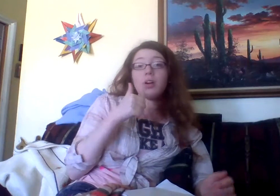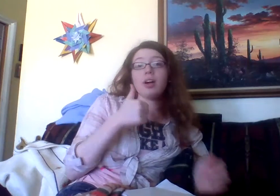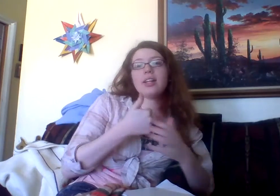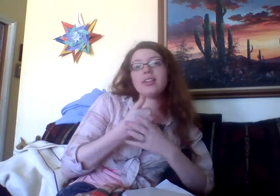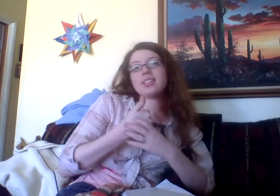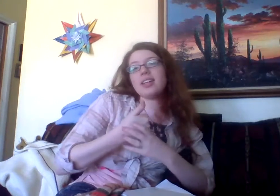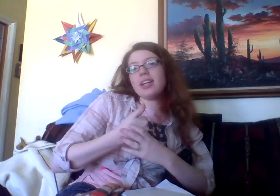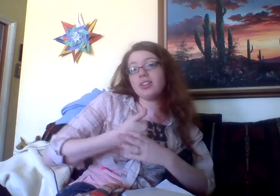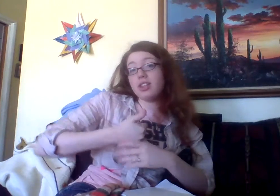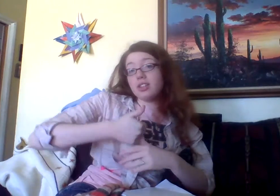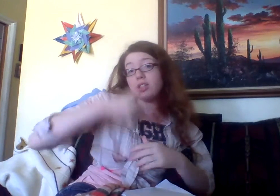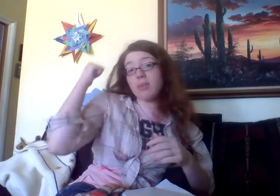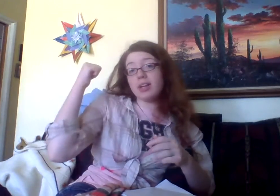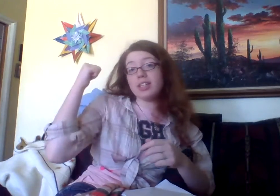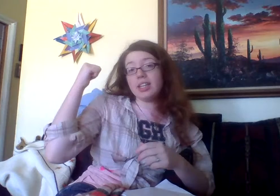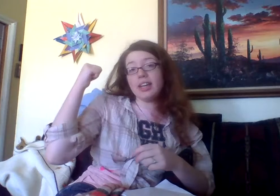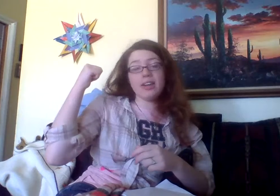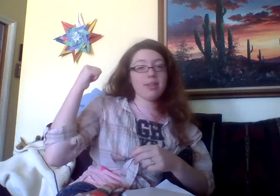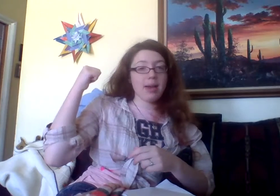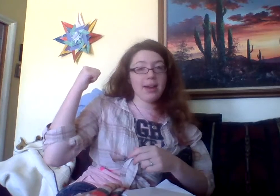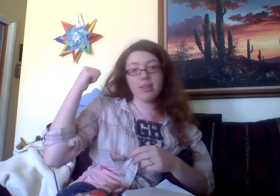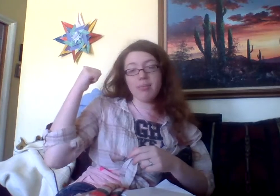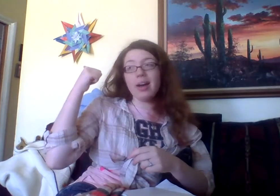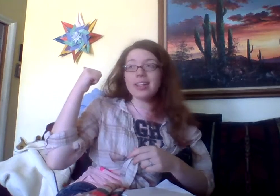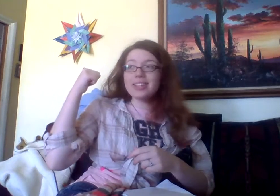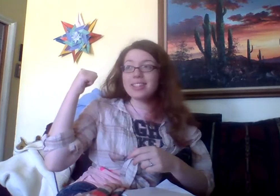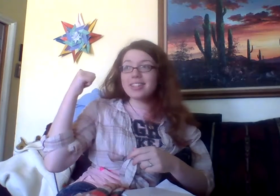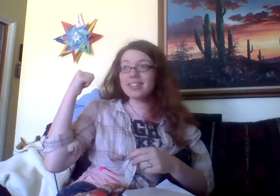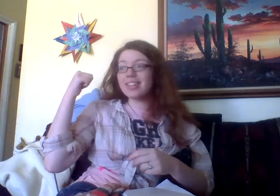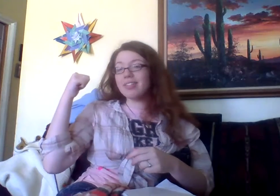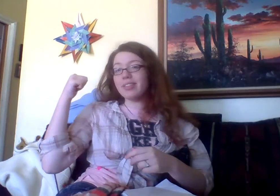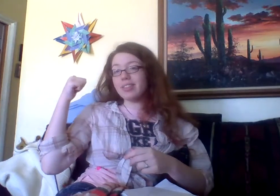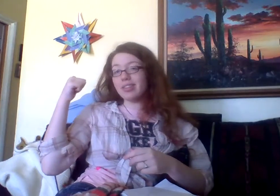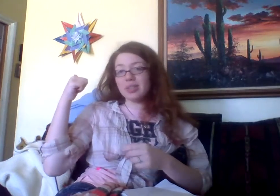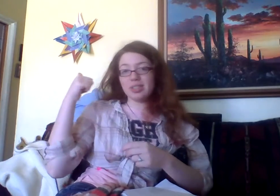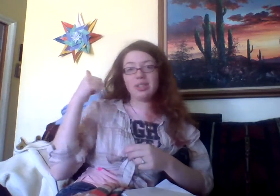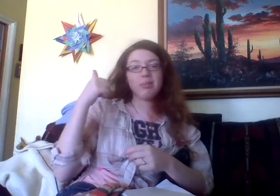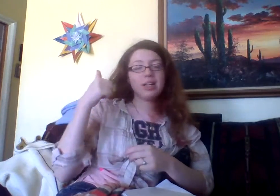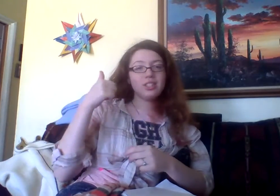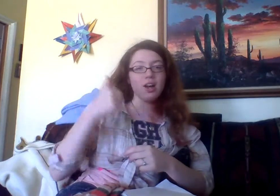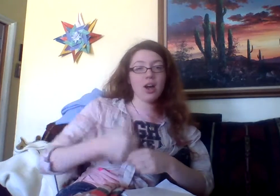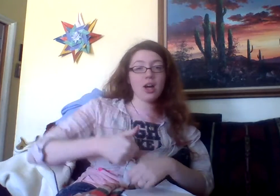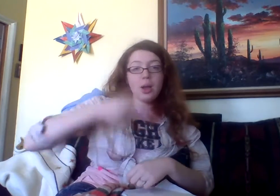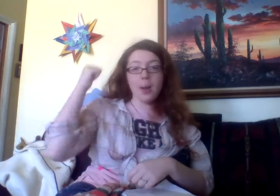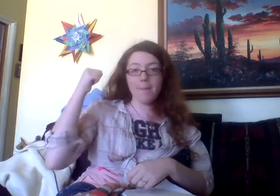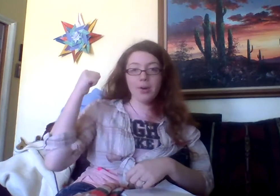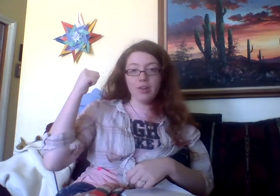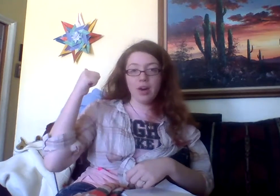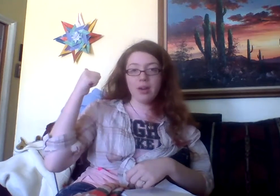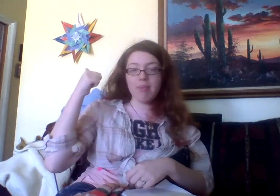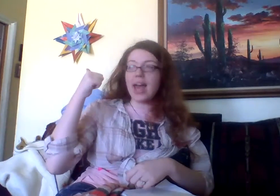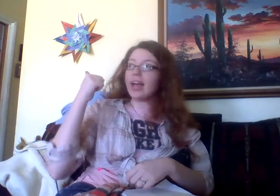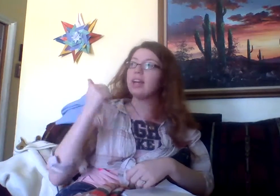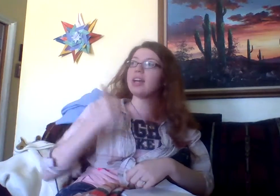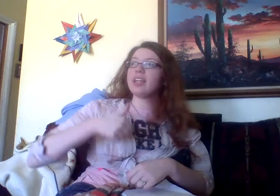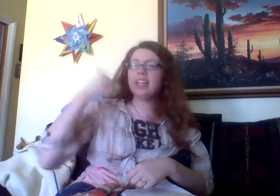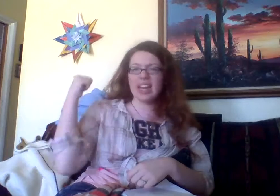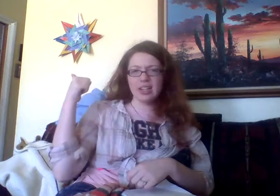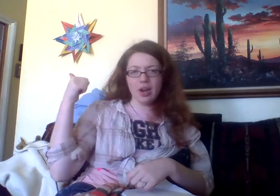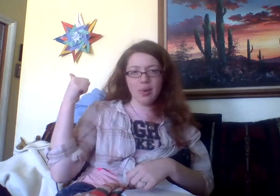were. It looks kind of like you're telling someone to get in the back of the bus. If you've ever heard the Wheels on the Bus song, move on back, get